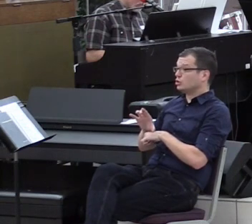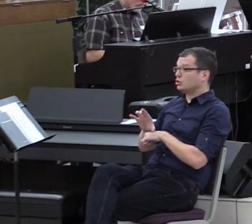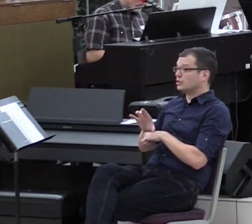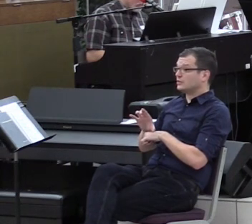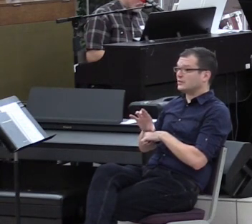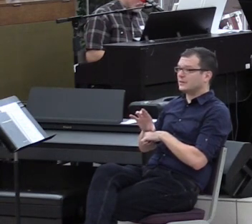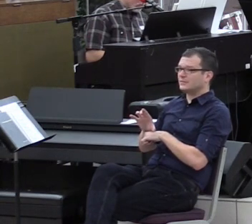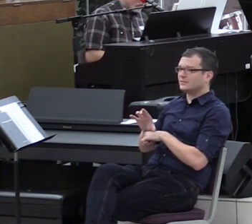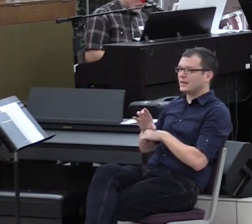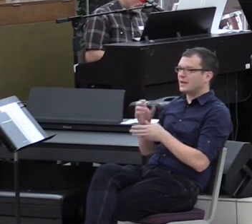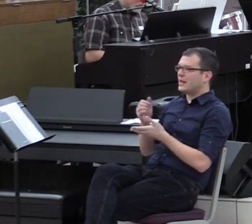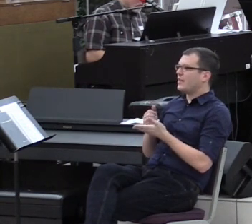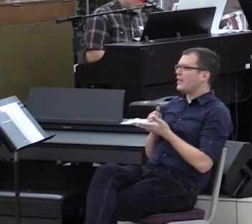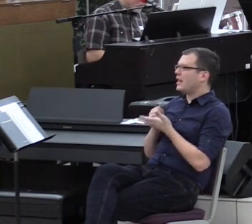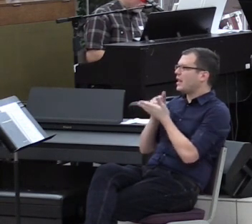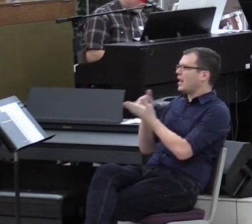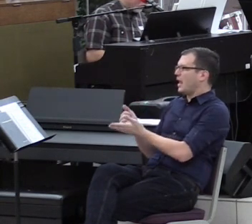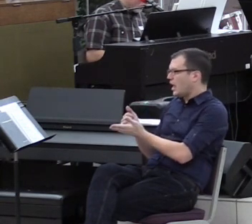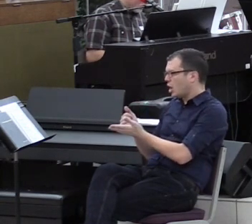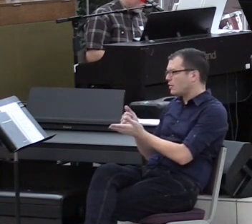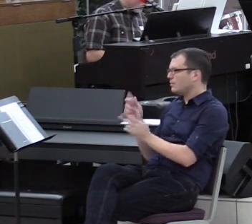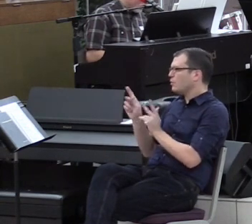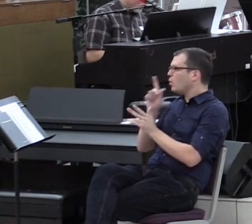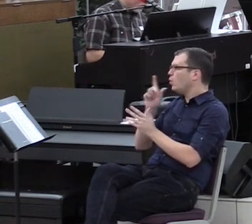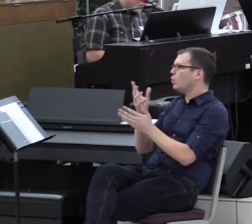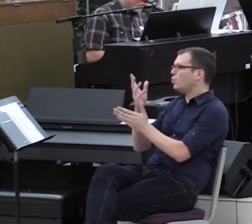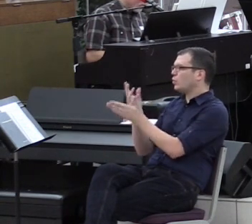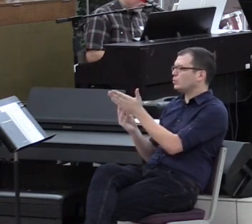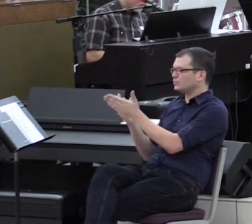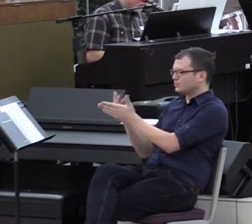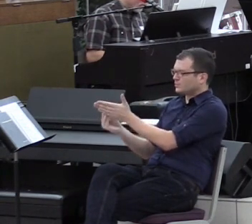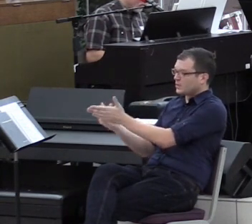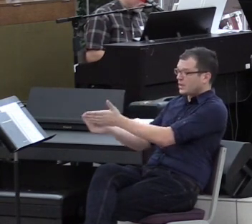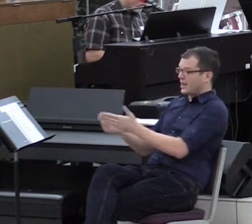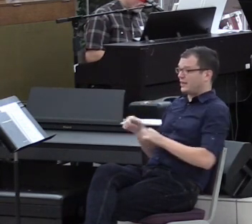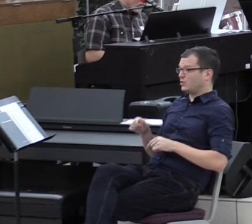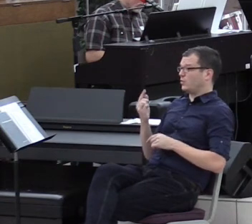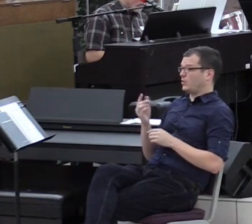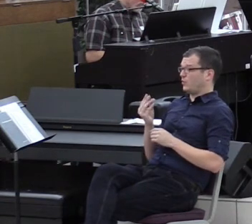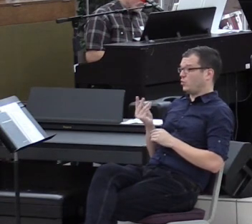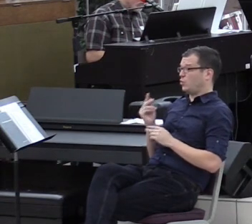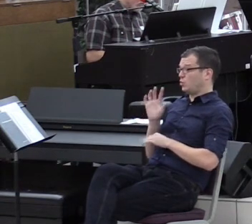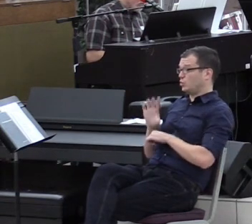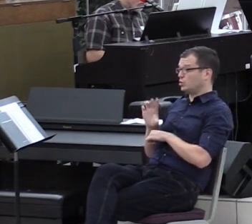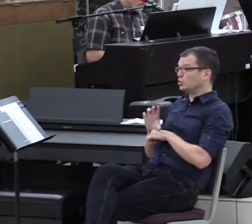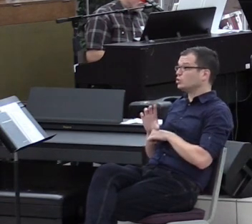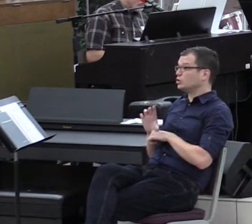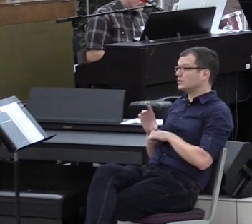dear those who went on. And this was one of the few churches in town